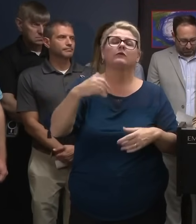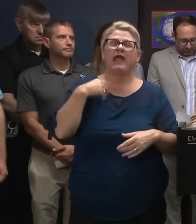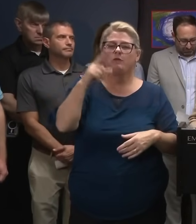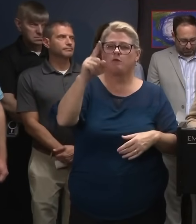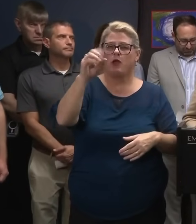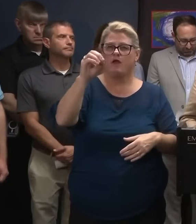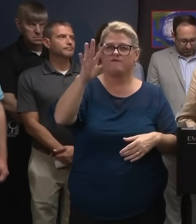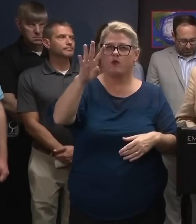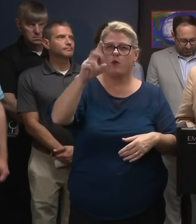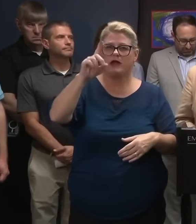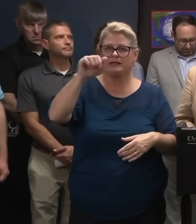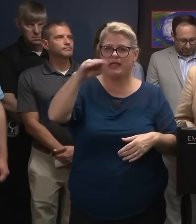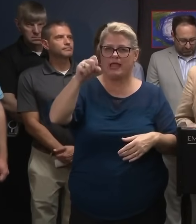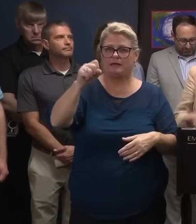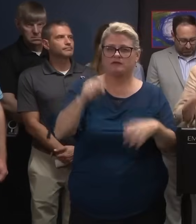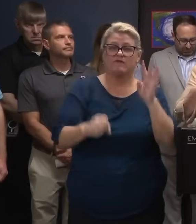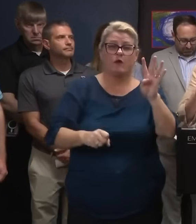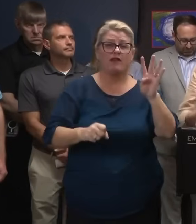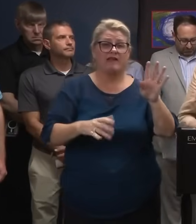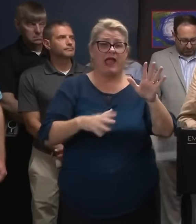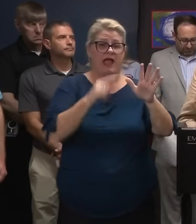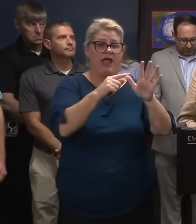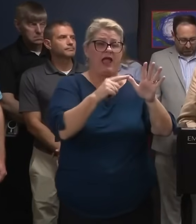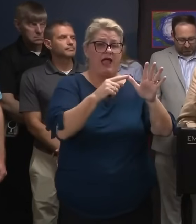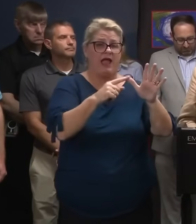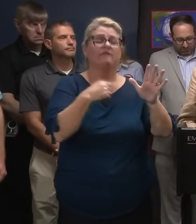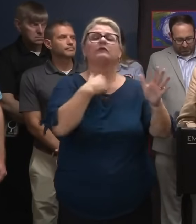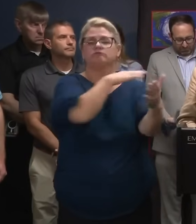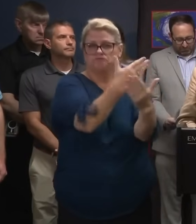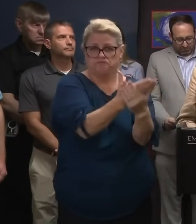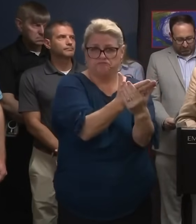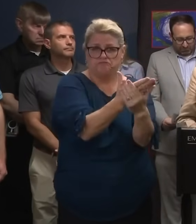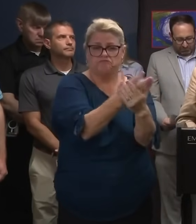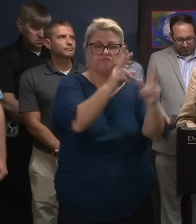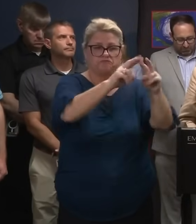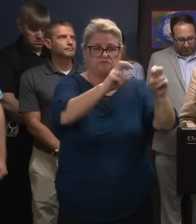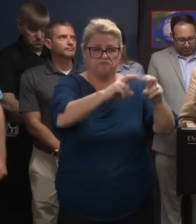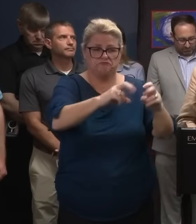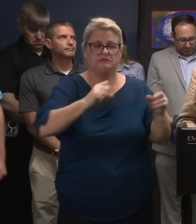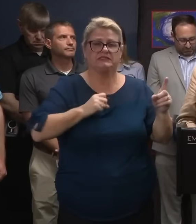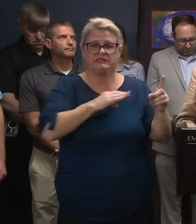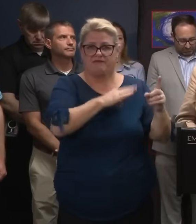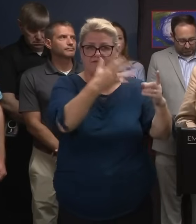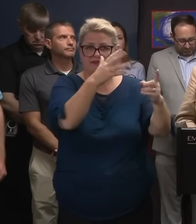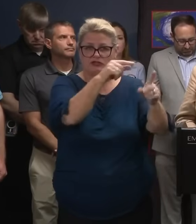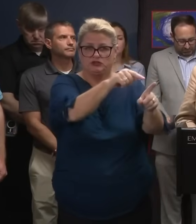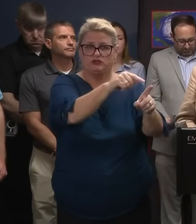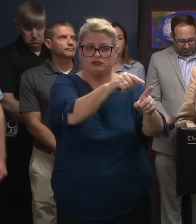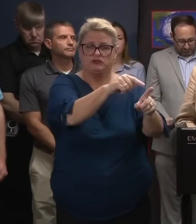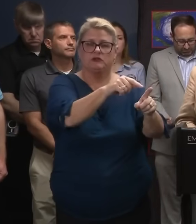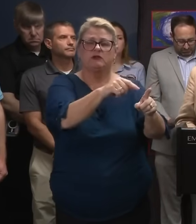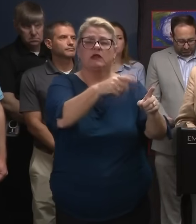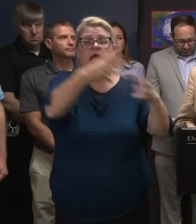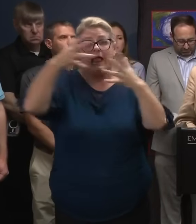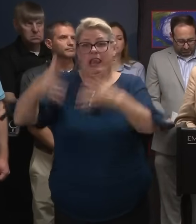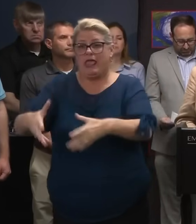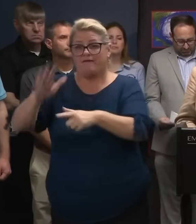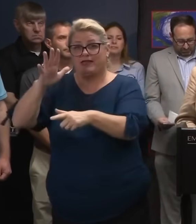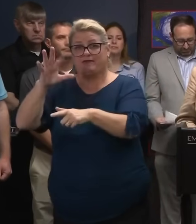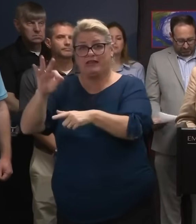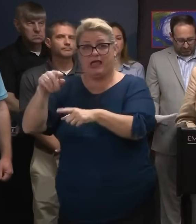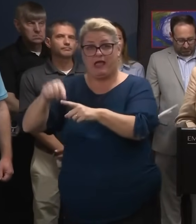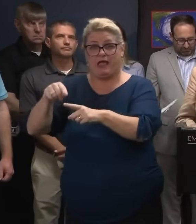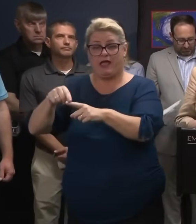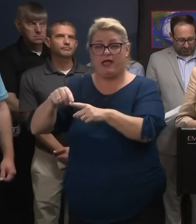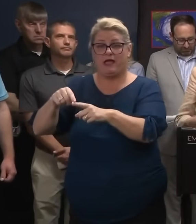dams. 45 of those we were able to get to the site and have staff assessments. The remaining